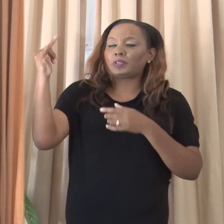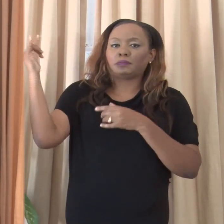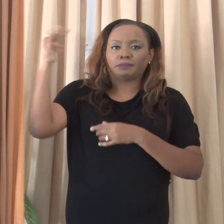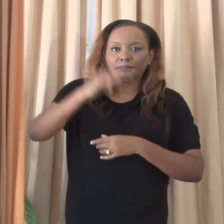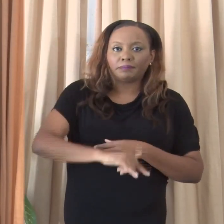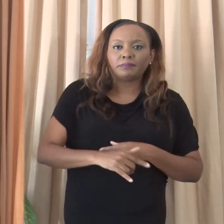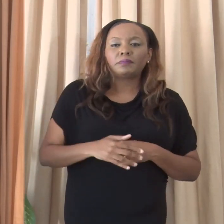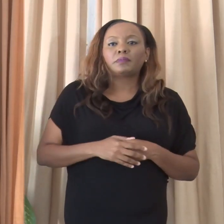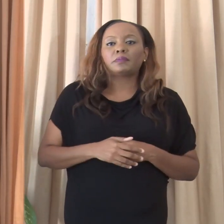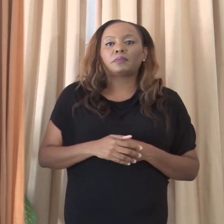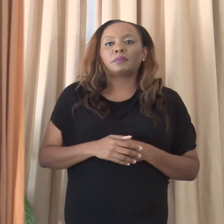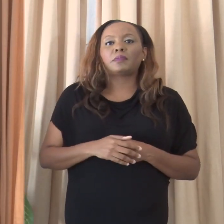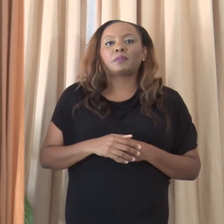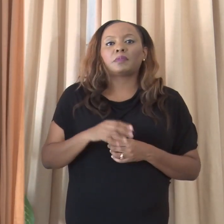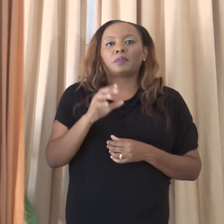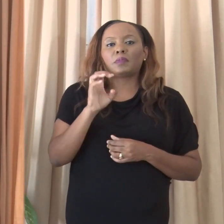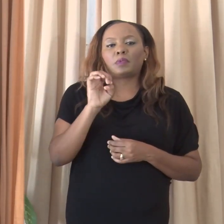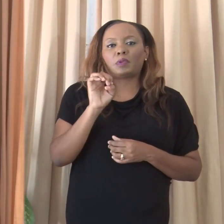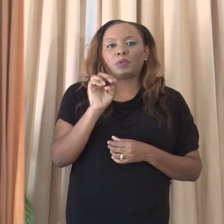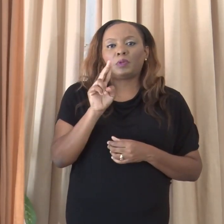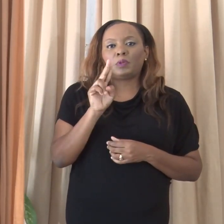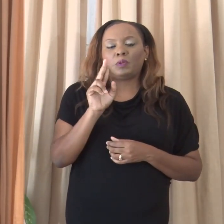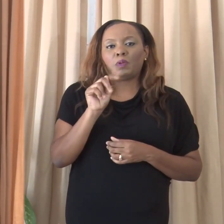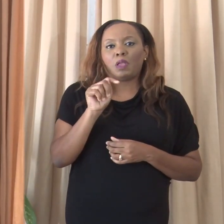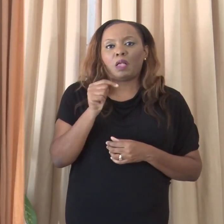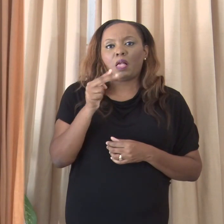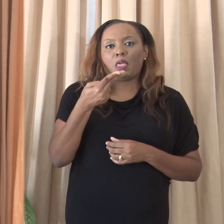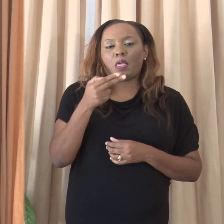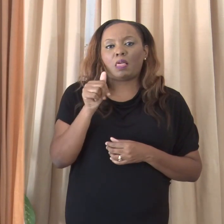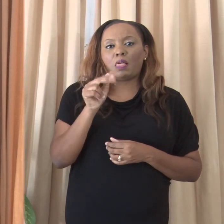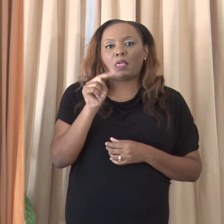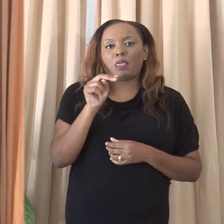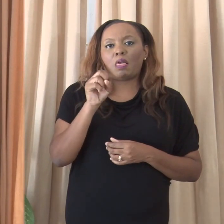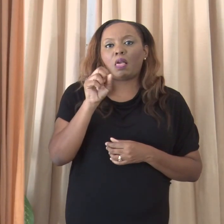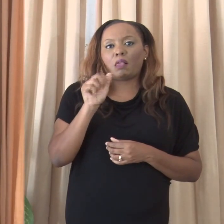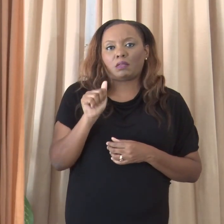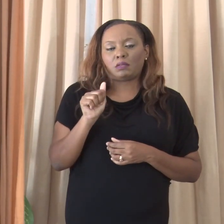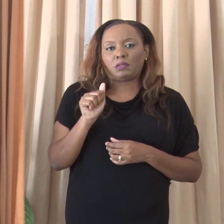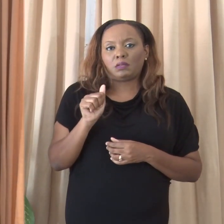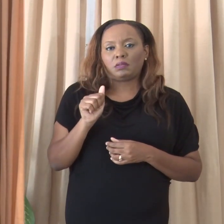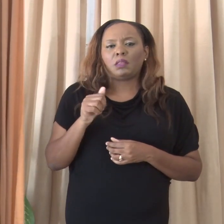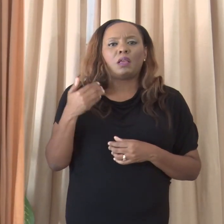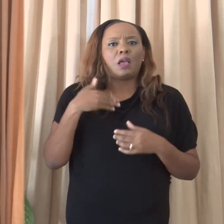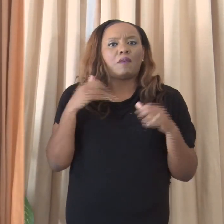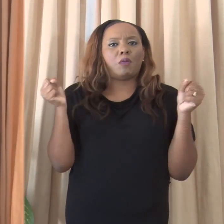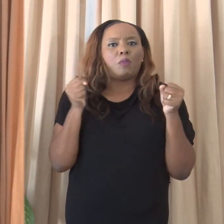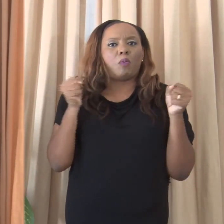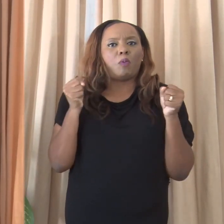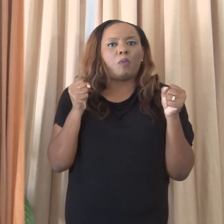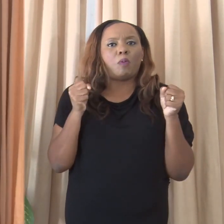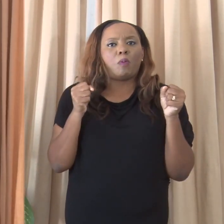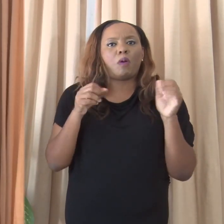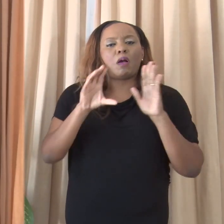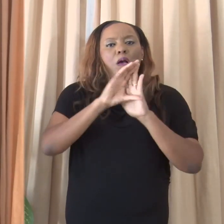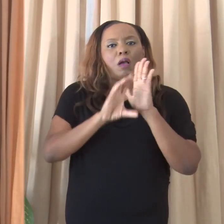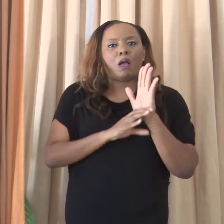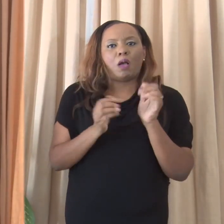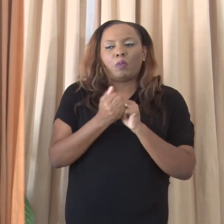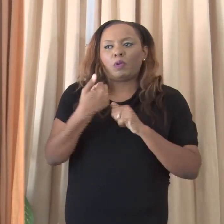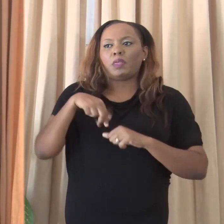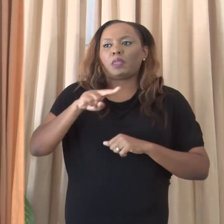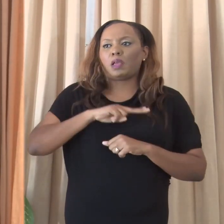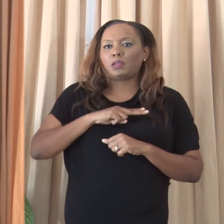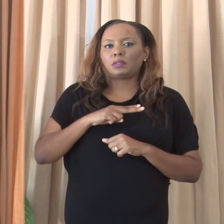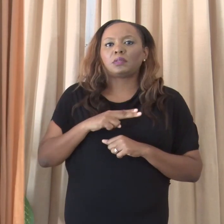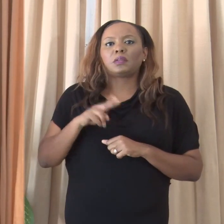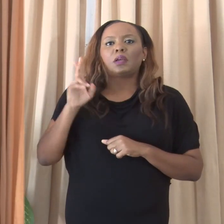Lufthansa's Eurowings, which does a winter contract with us, and that winter contract was